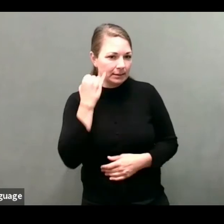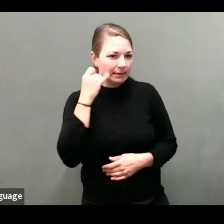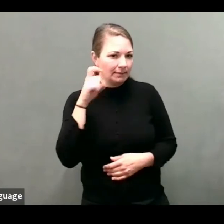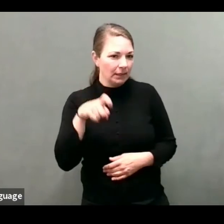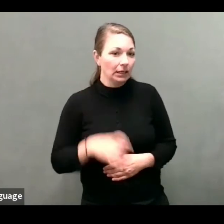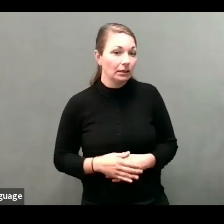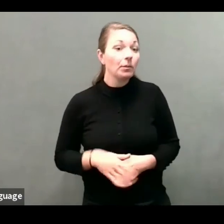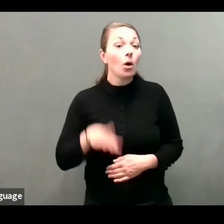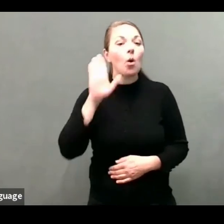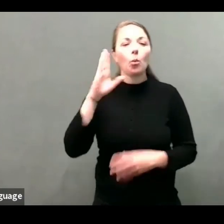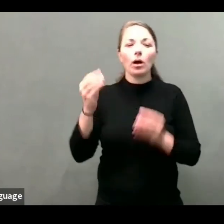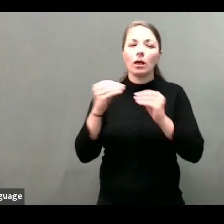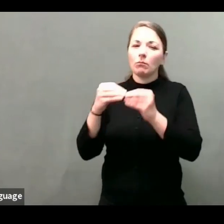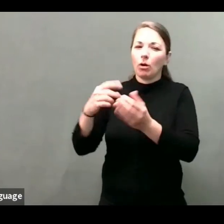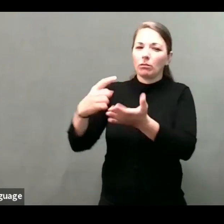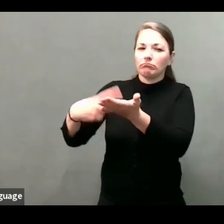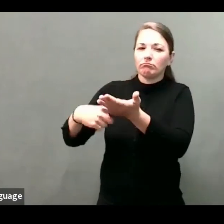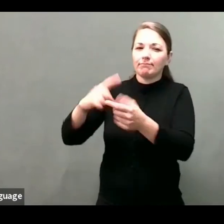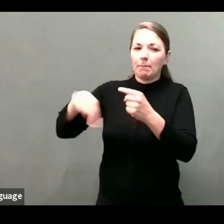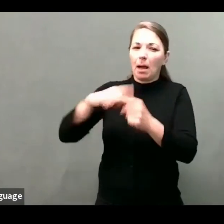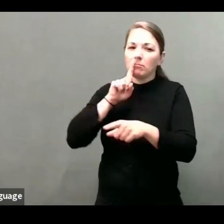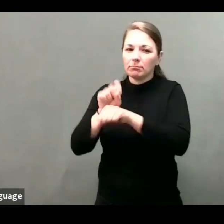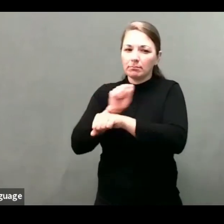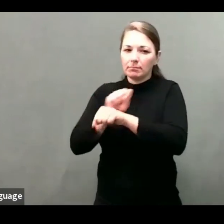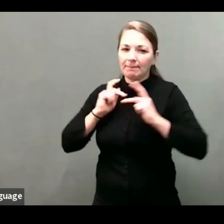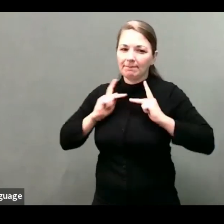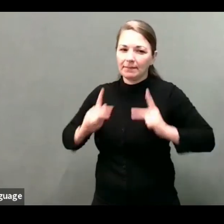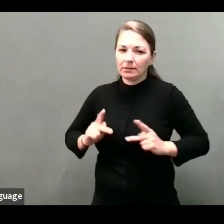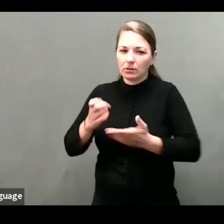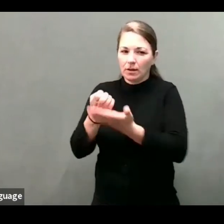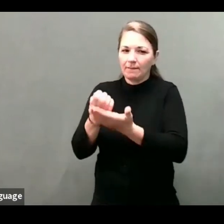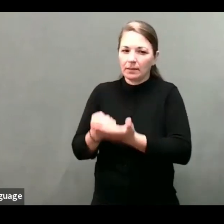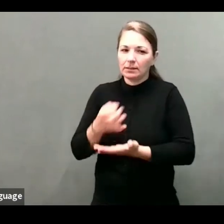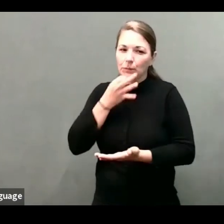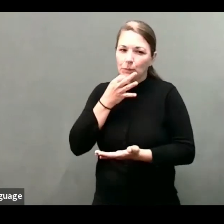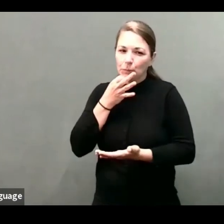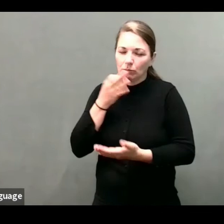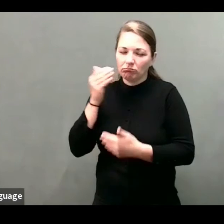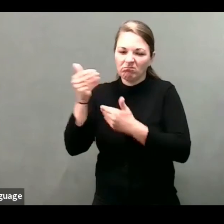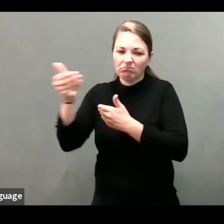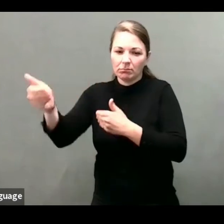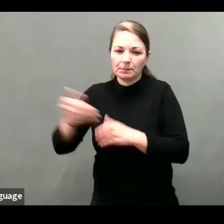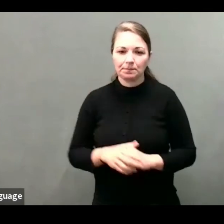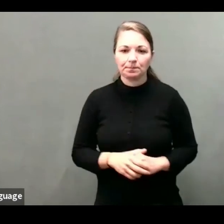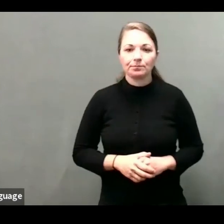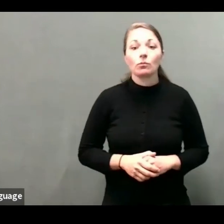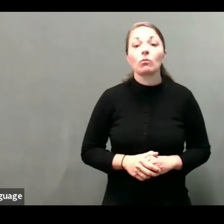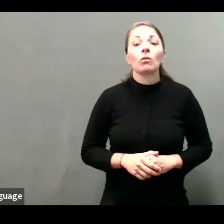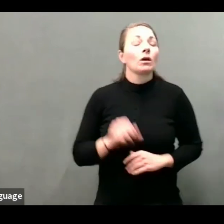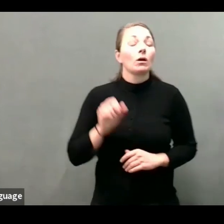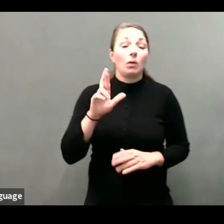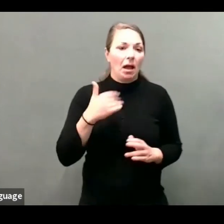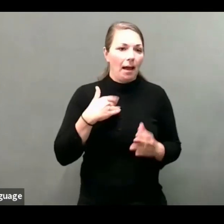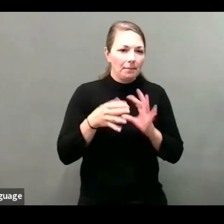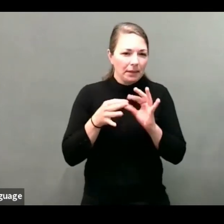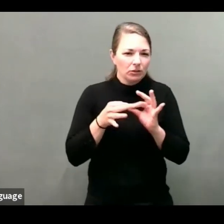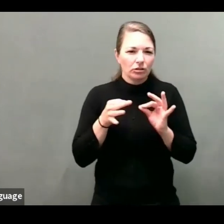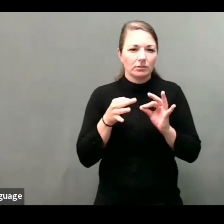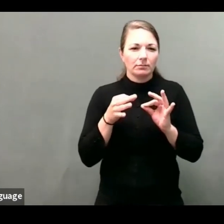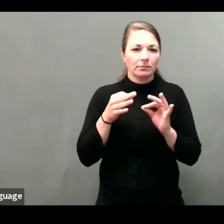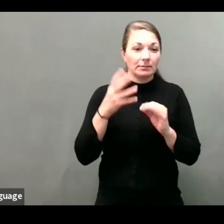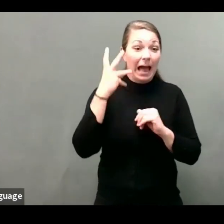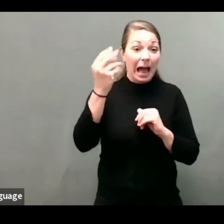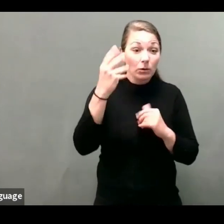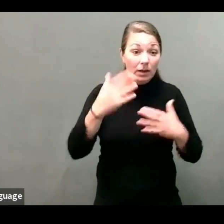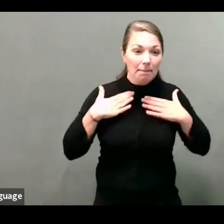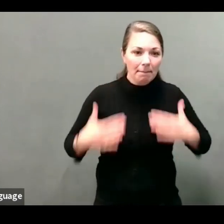talk about the physical evidence bit in a little bit here. So external body parts, you know, trying to go like least invasive to